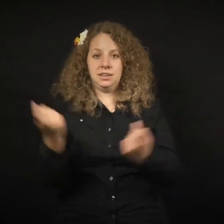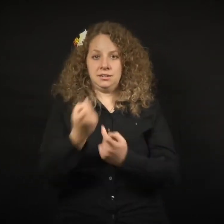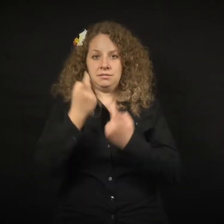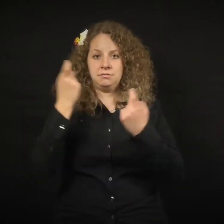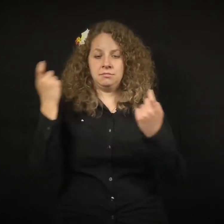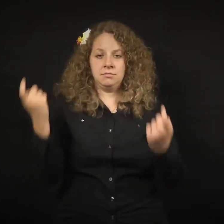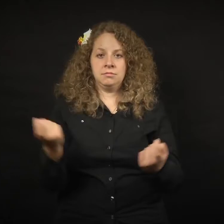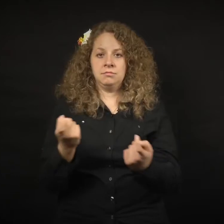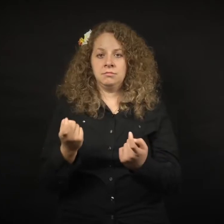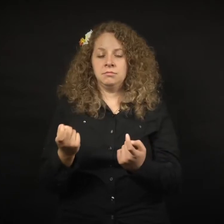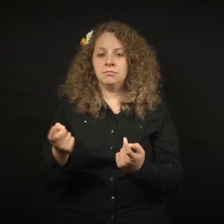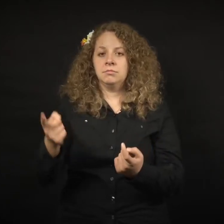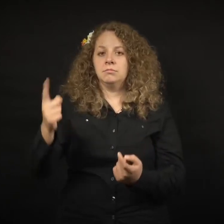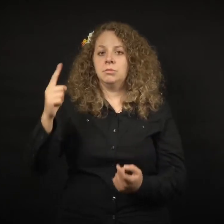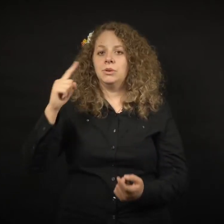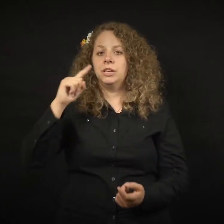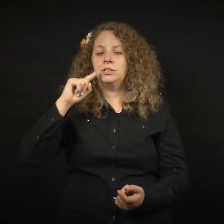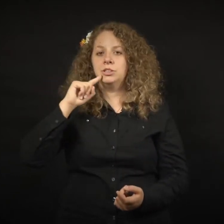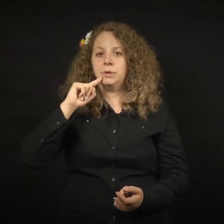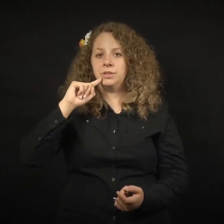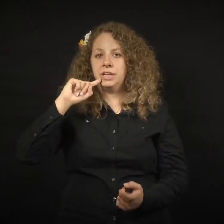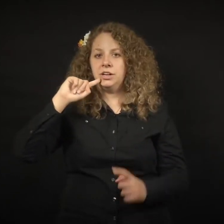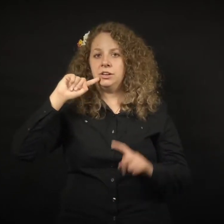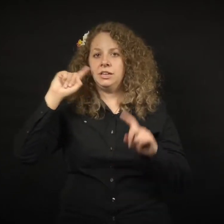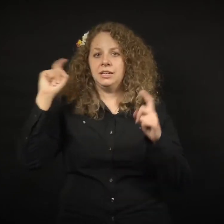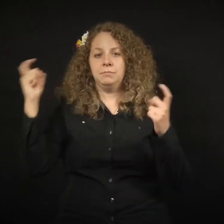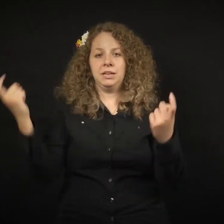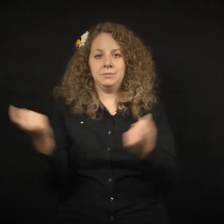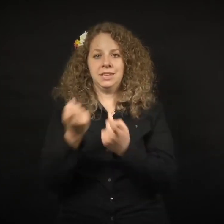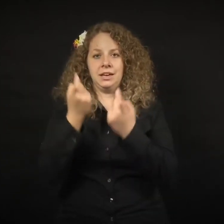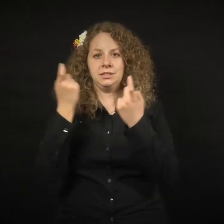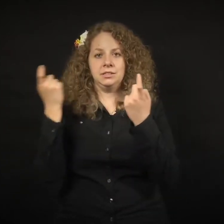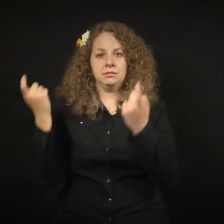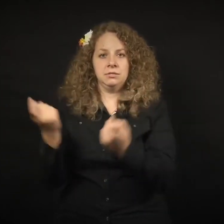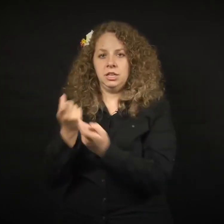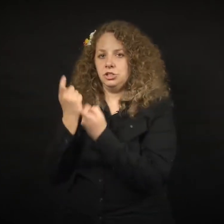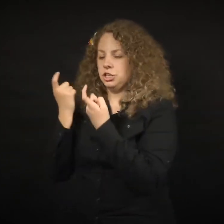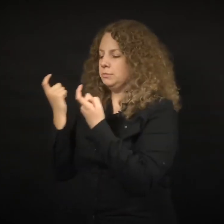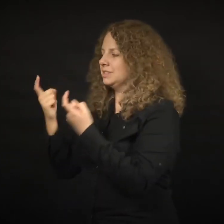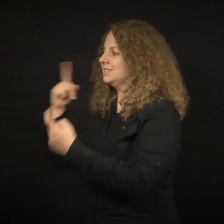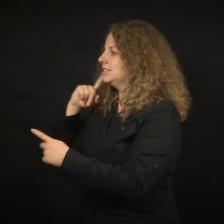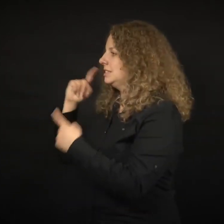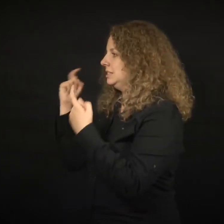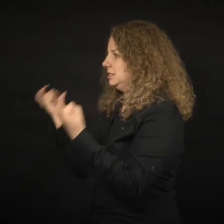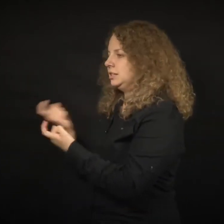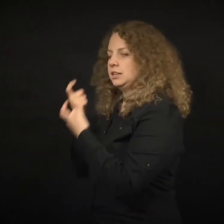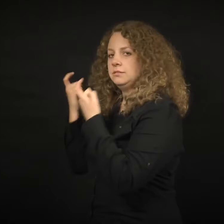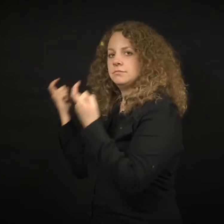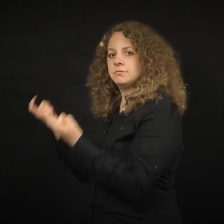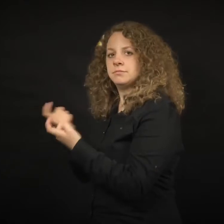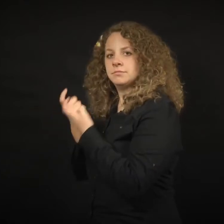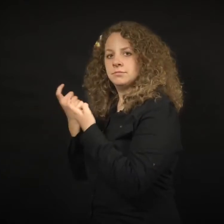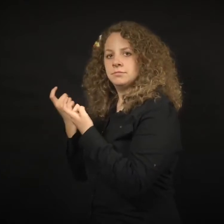Sin. Pointing to your mouth here and becomes X hand shapes. Sin.